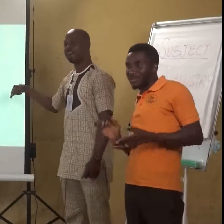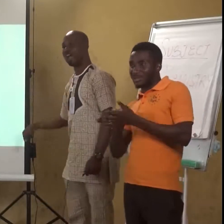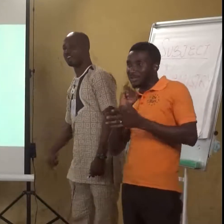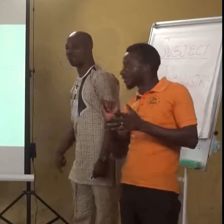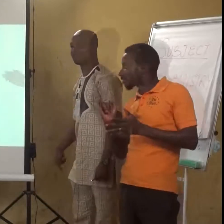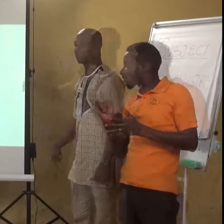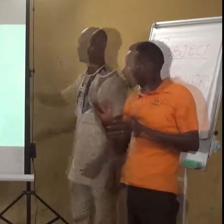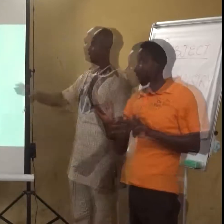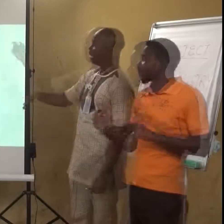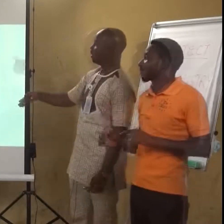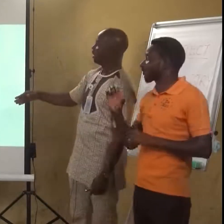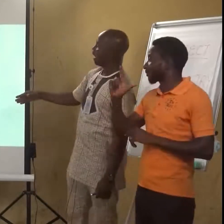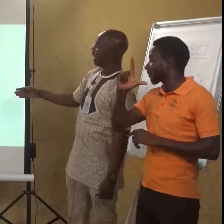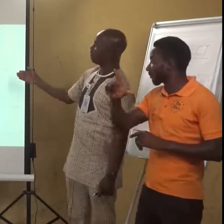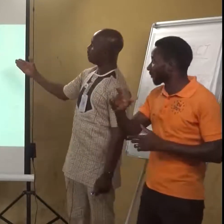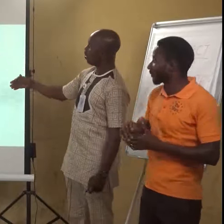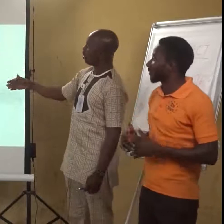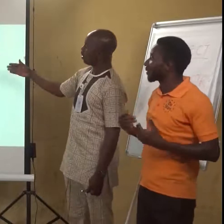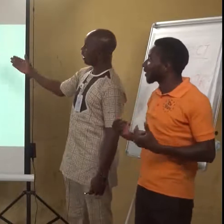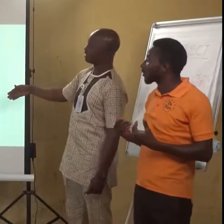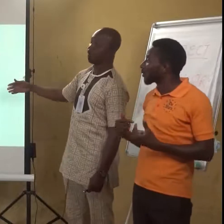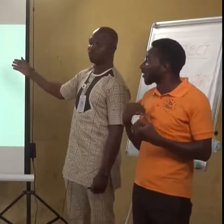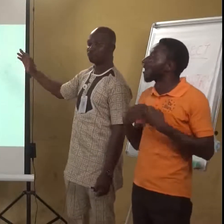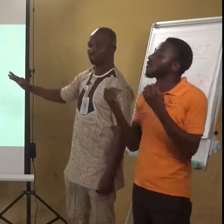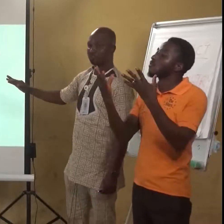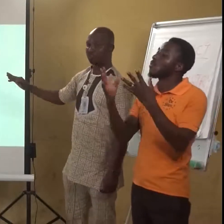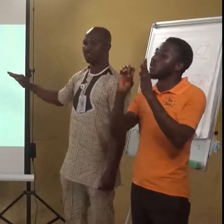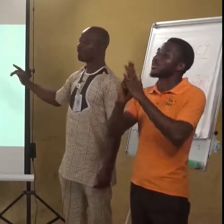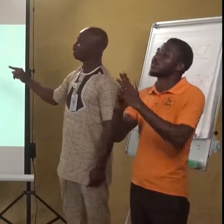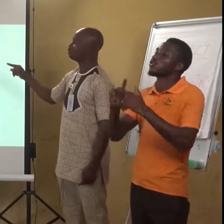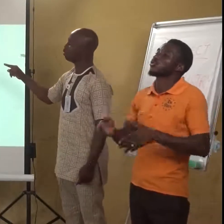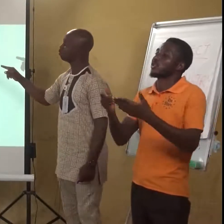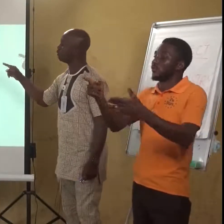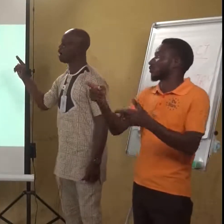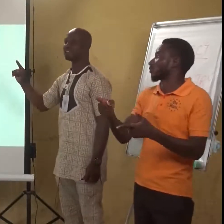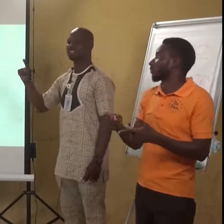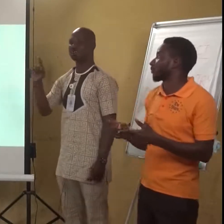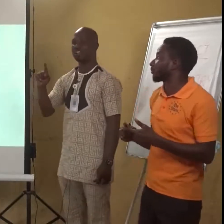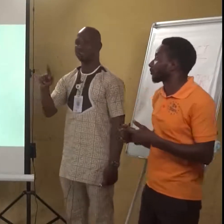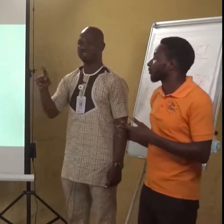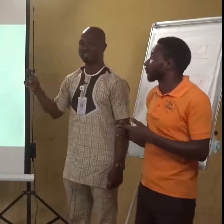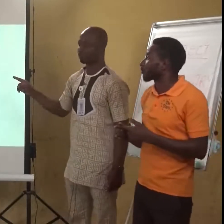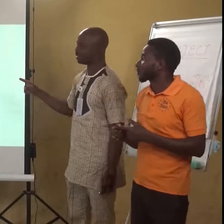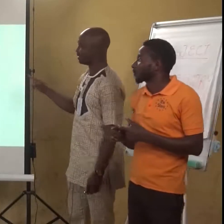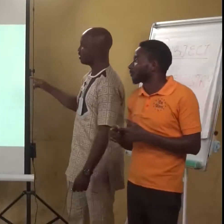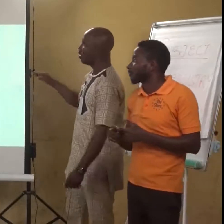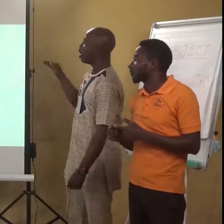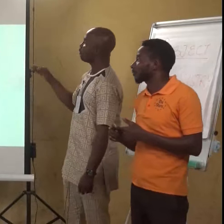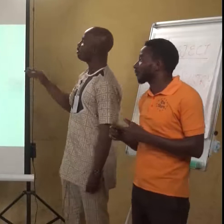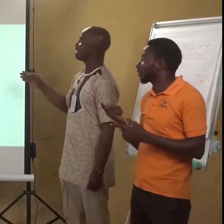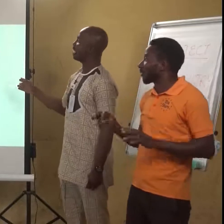5 ion. Now, I have more examples to give you, but I would like to go to the one that is very, very